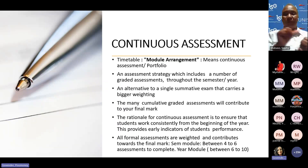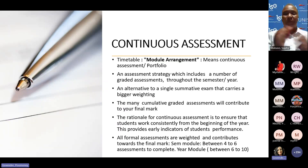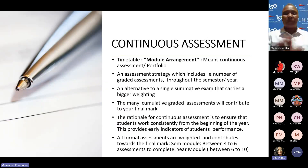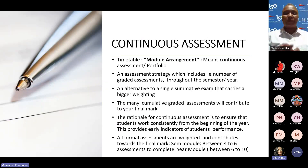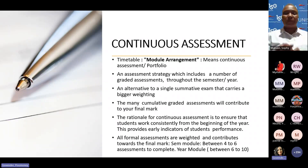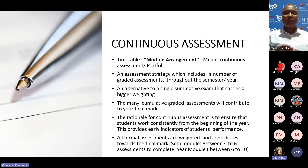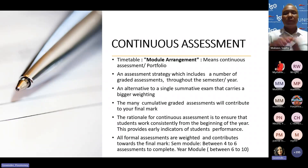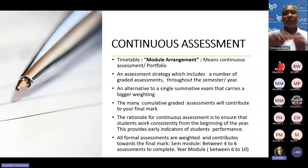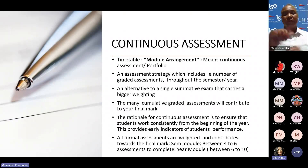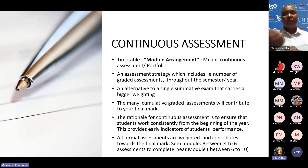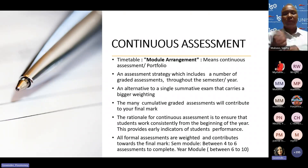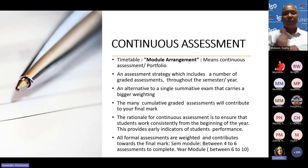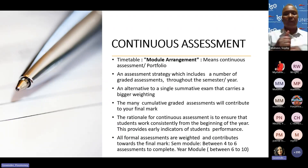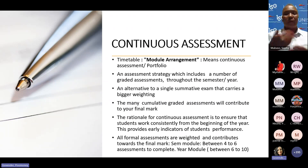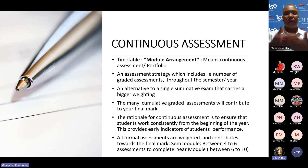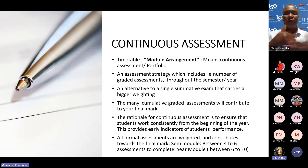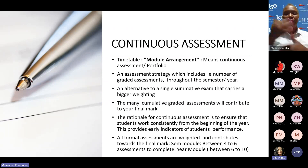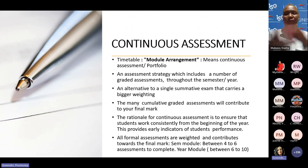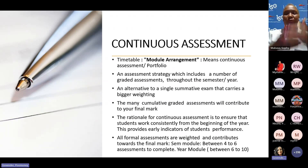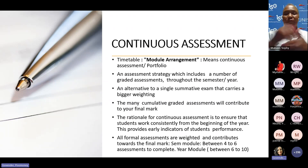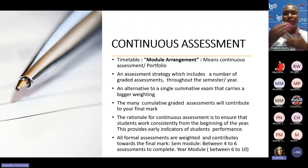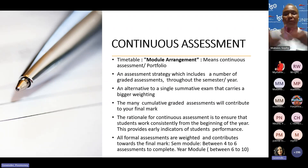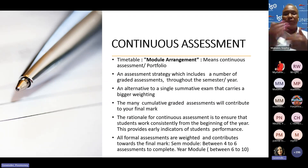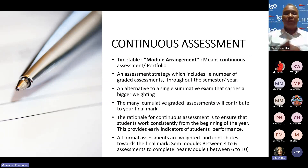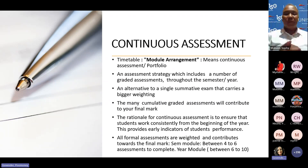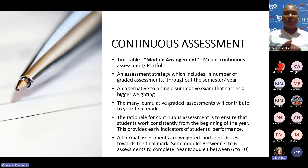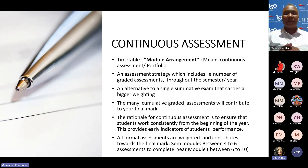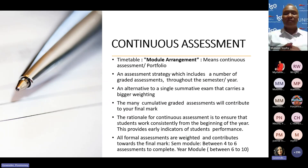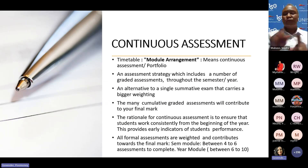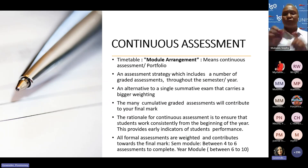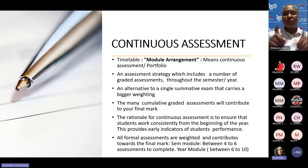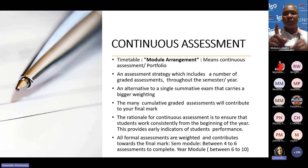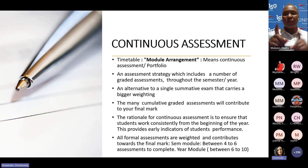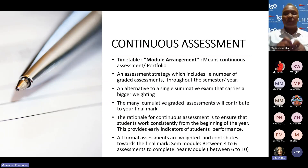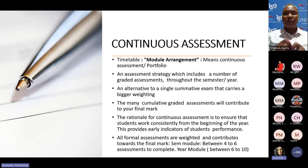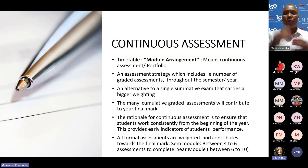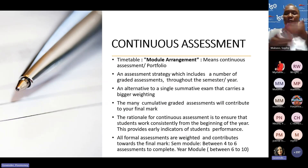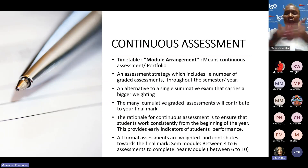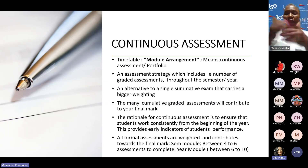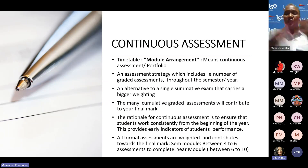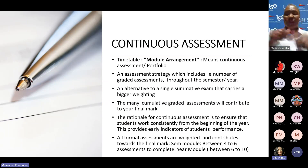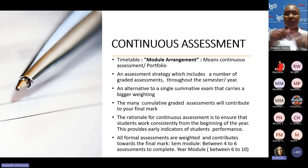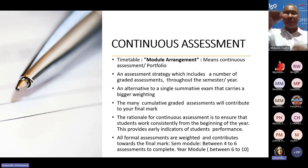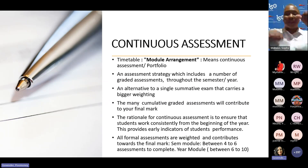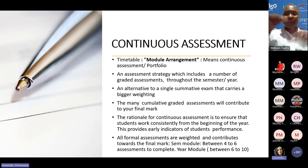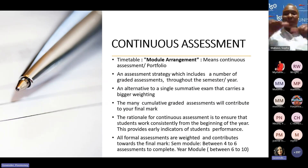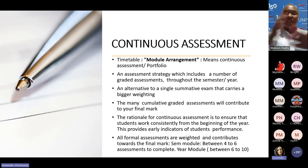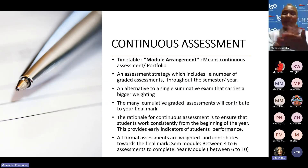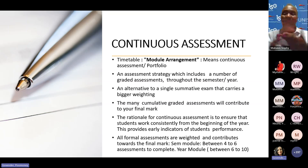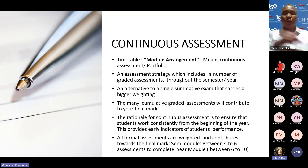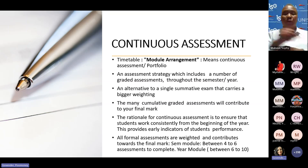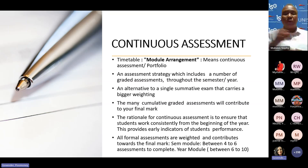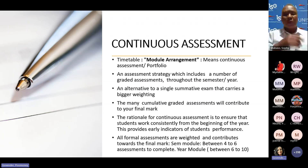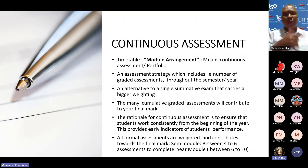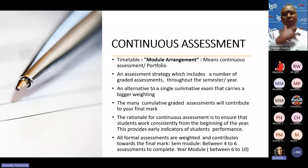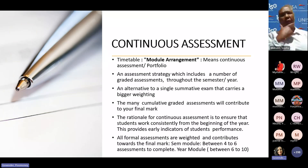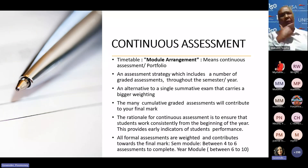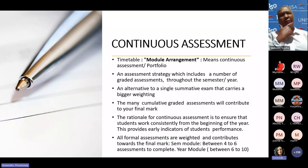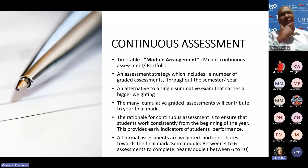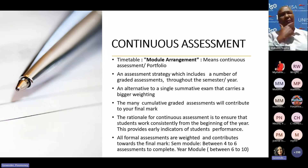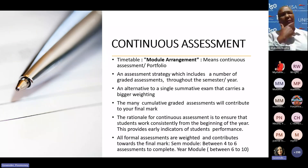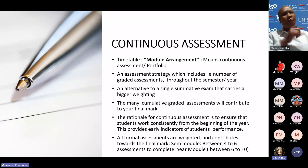Next, colleagues, before I go on to the different types of questions, continuous assessment. Some of you may be wondering,